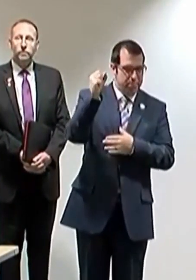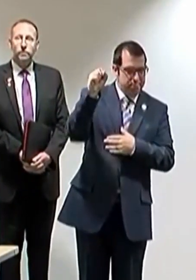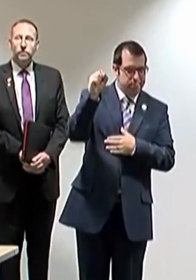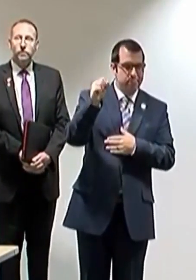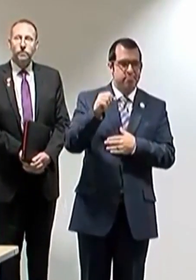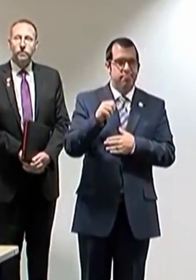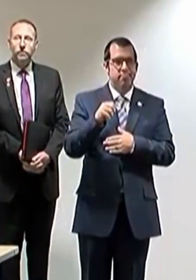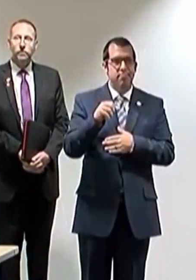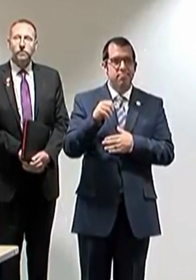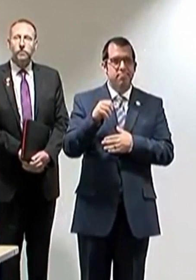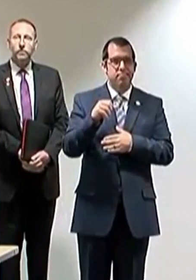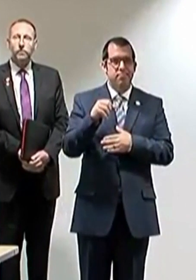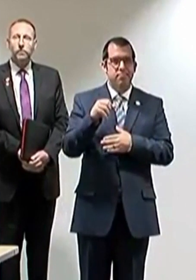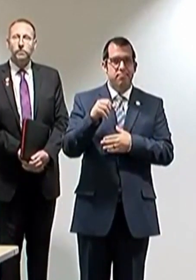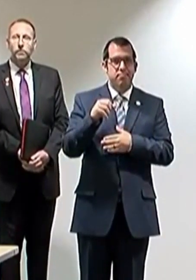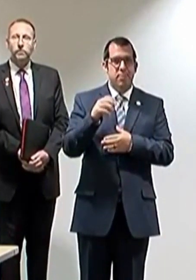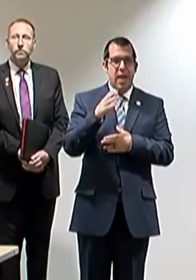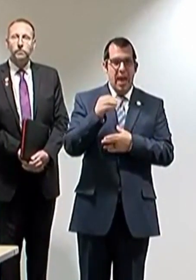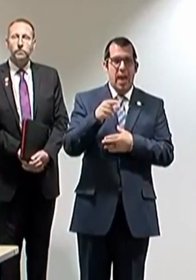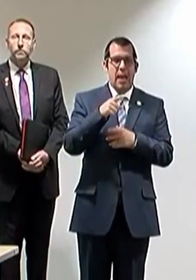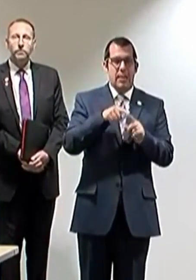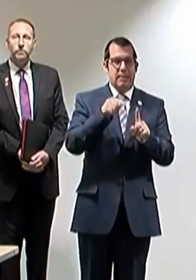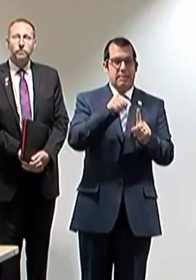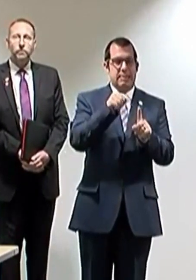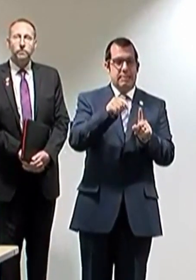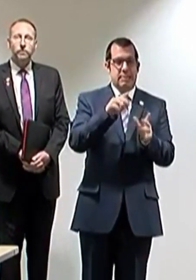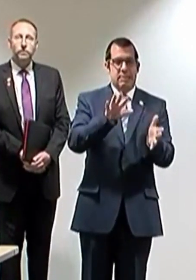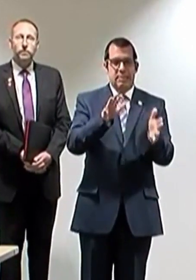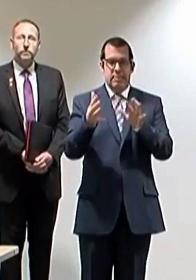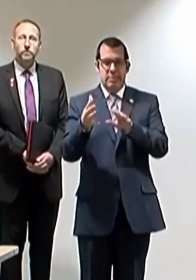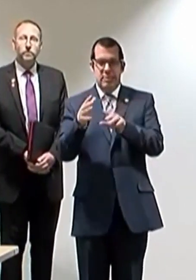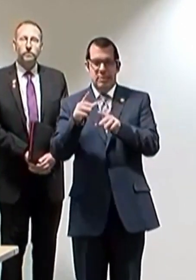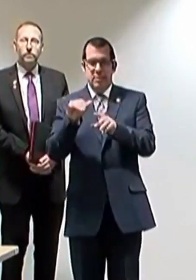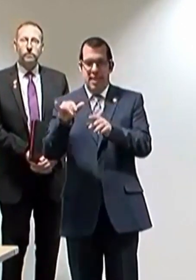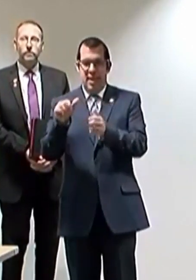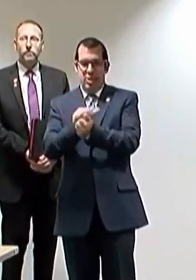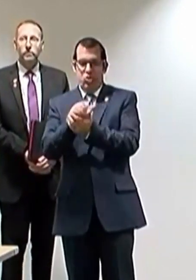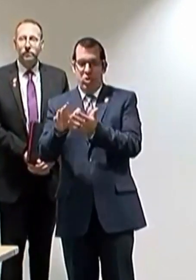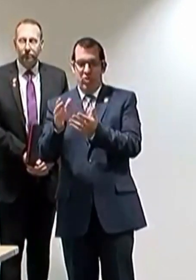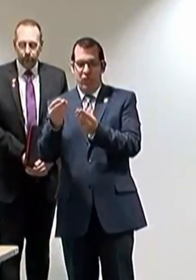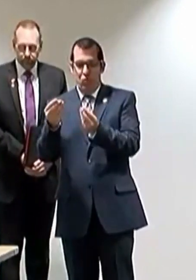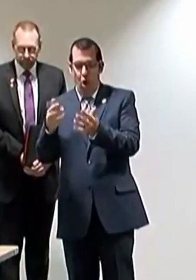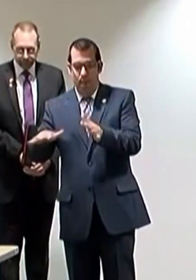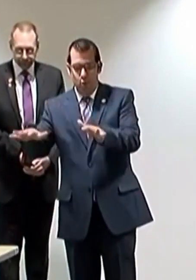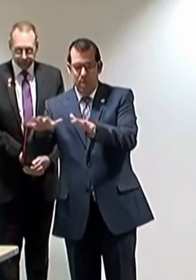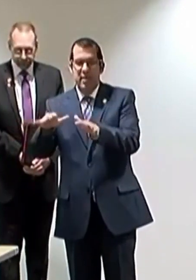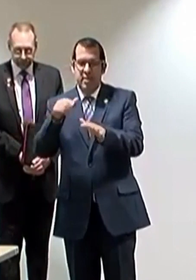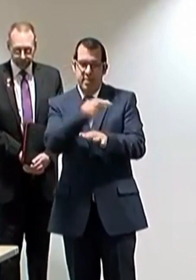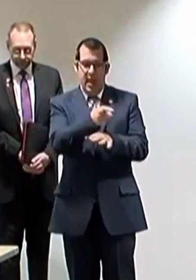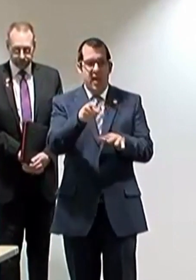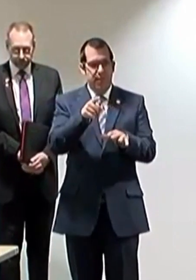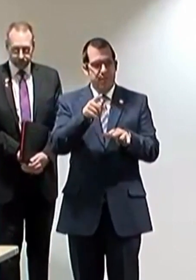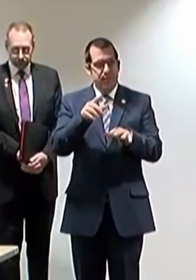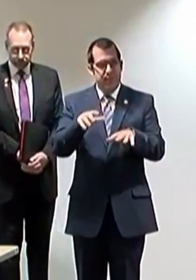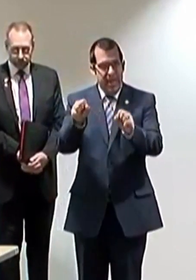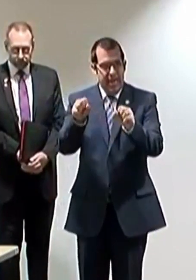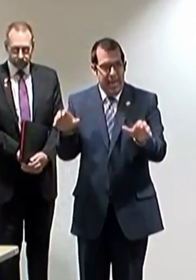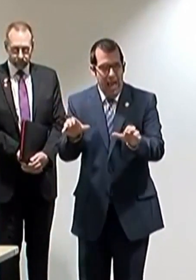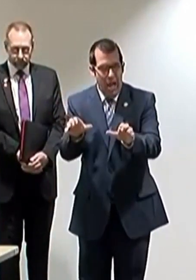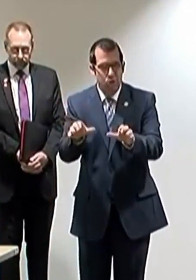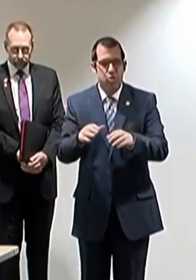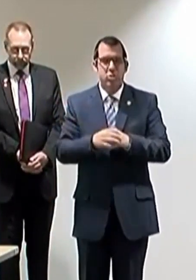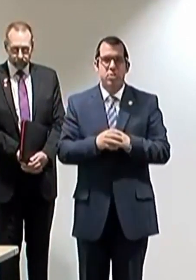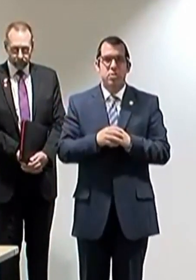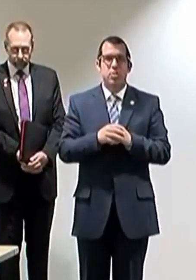time, whenever it shifts into destruction of property, they've taken a quick action. And so compared